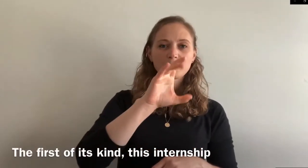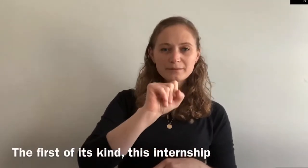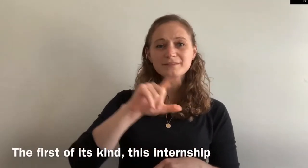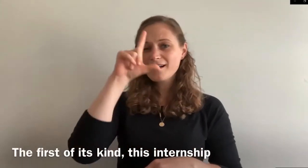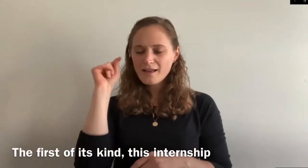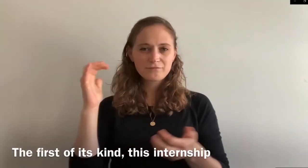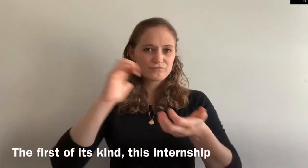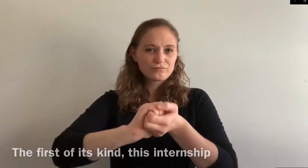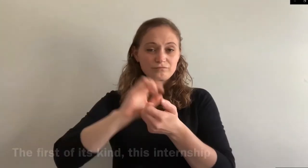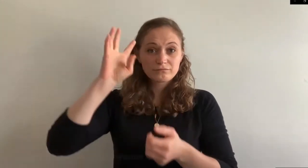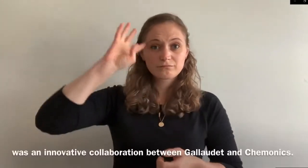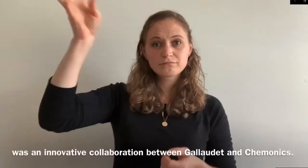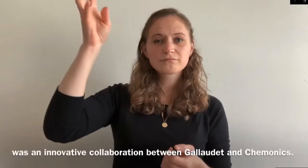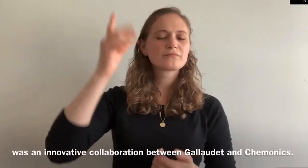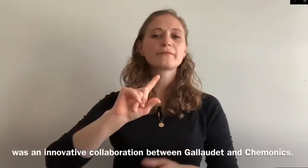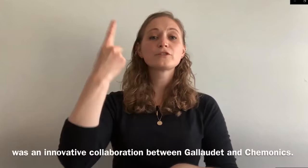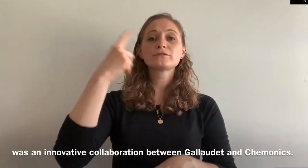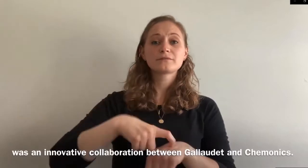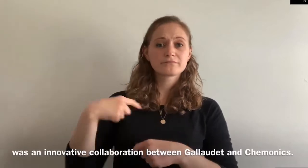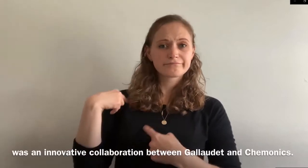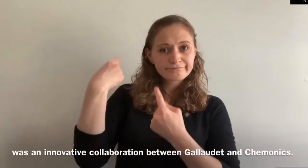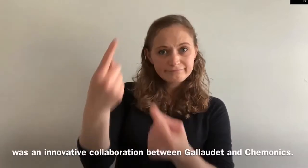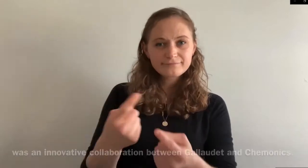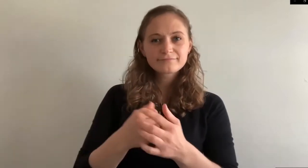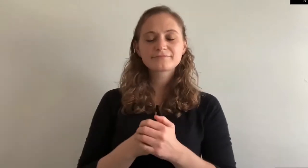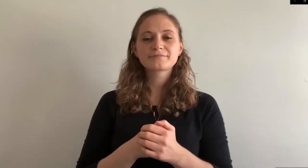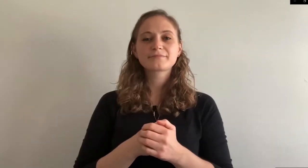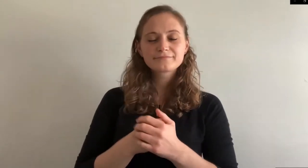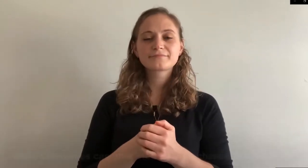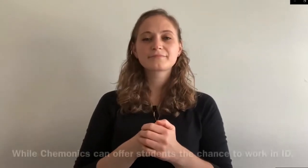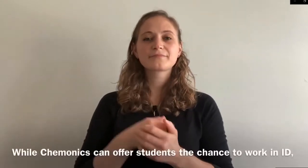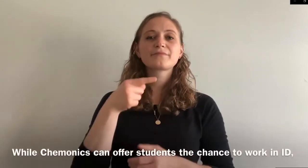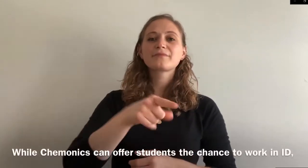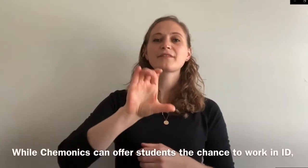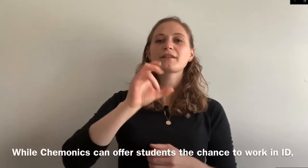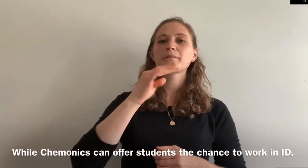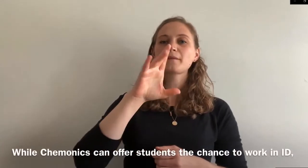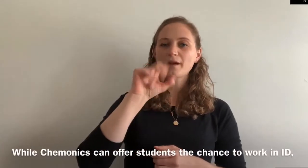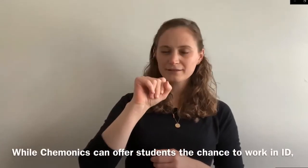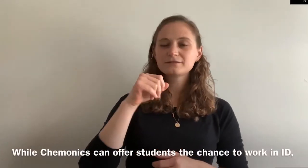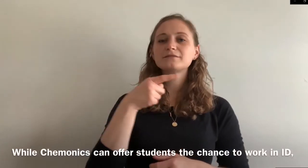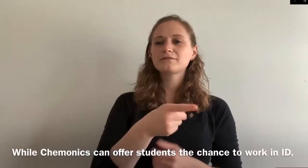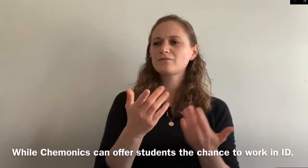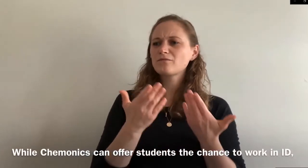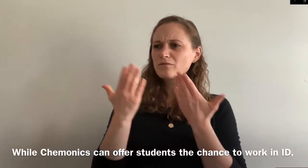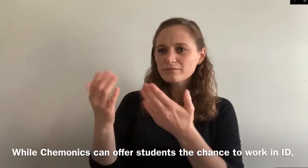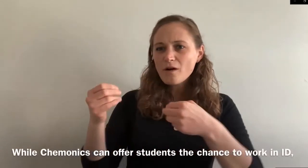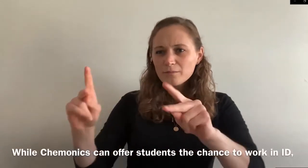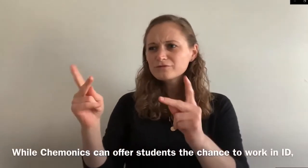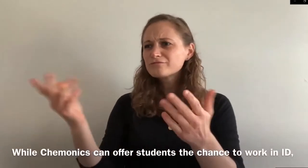exchange. This internship was the first of its kind, an innovative collaboration between Chemonics and